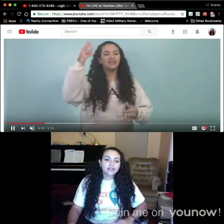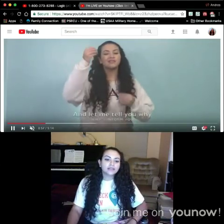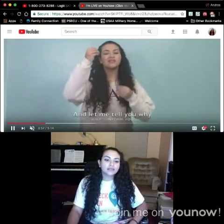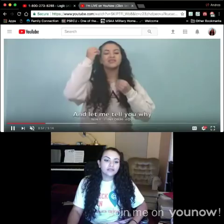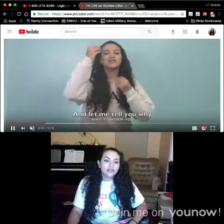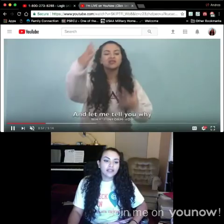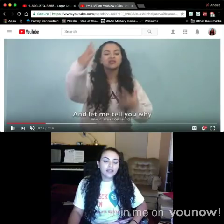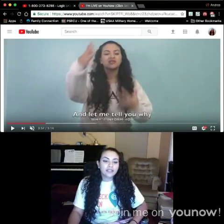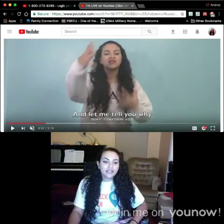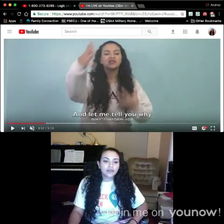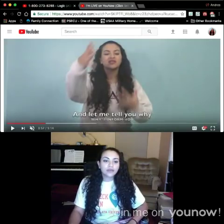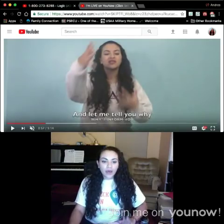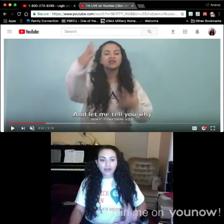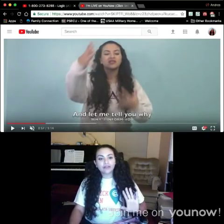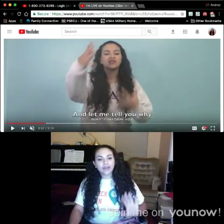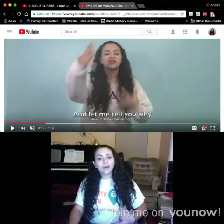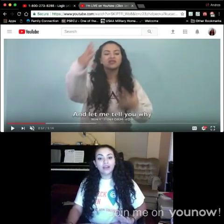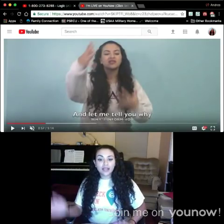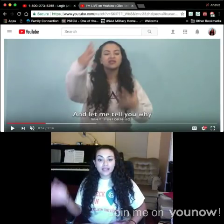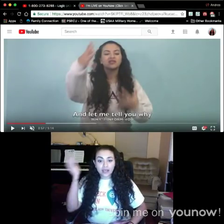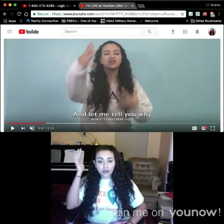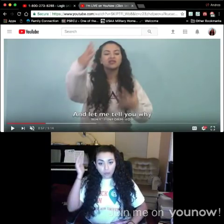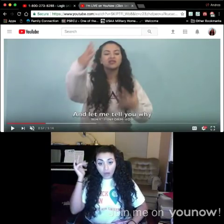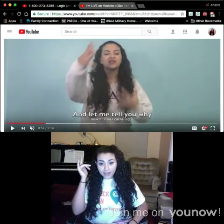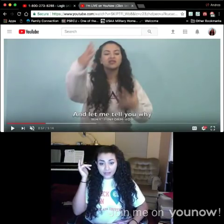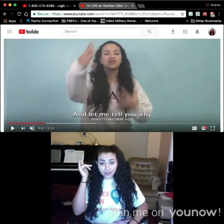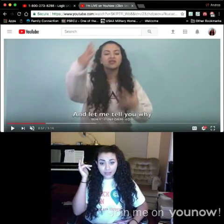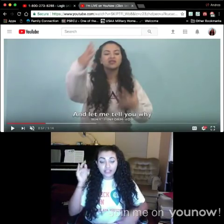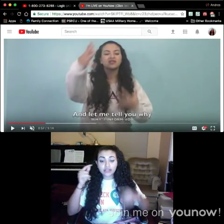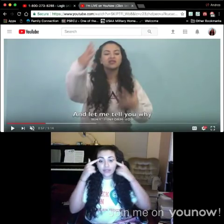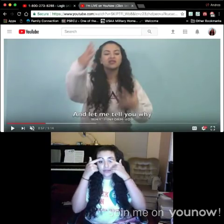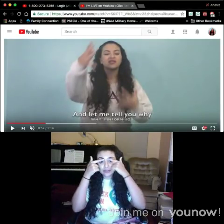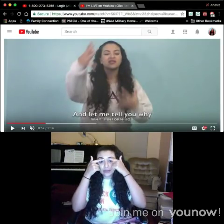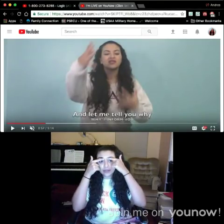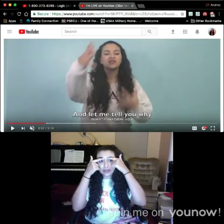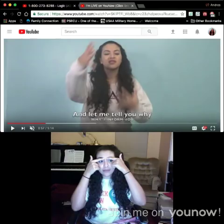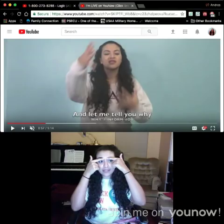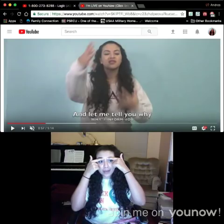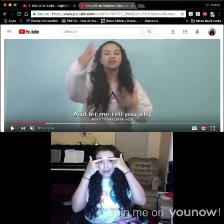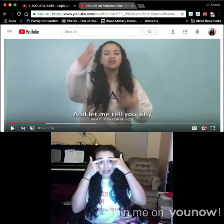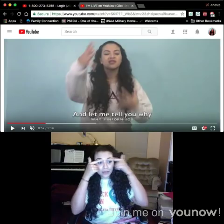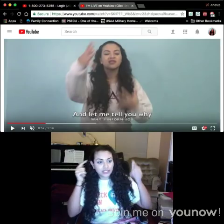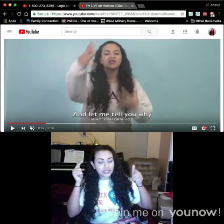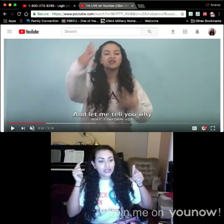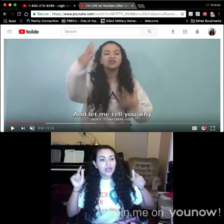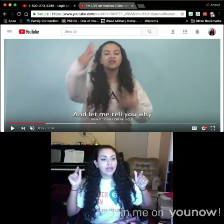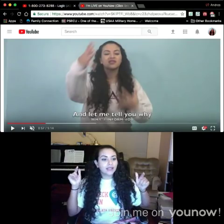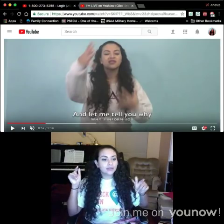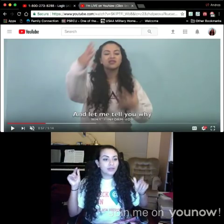die. And let me tell you why. For that part, I sign why as a question, so you have to do your like raised eyebrows and